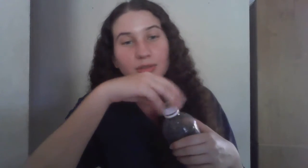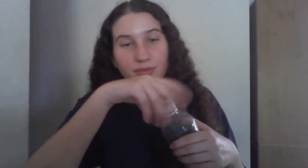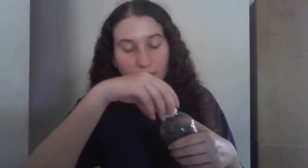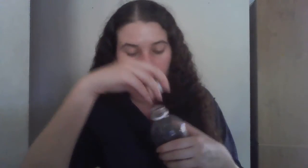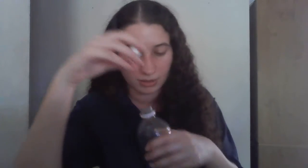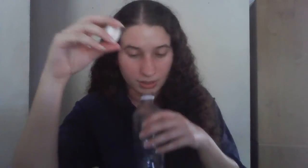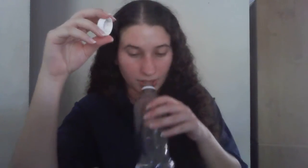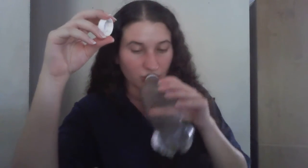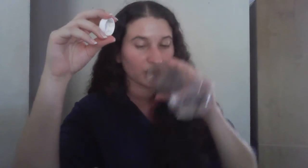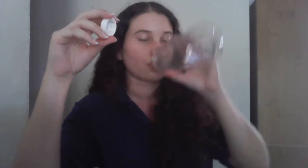know if you don't understand.